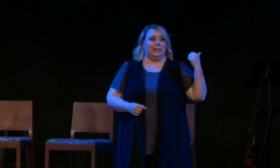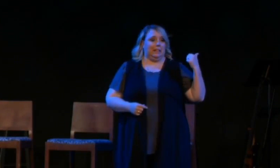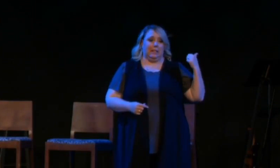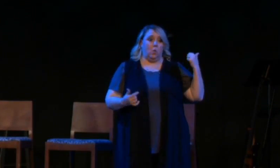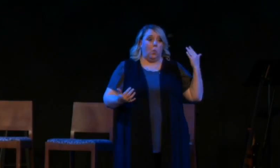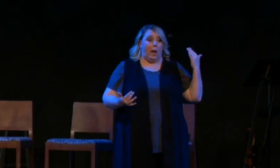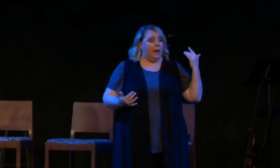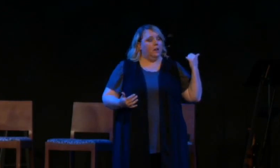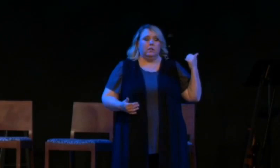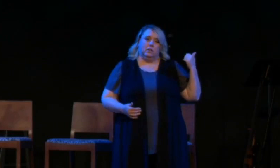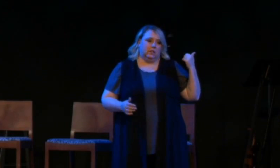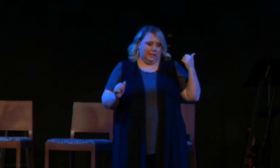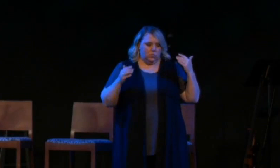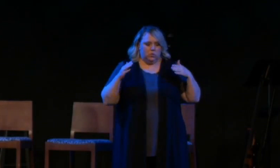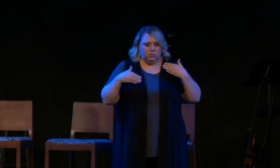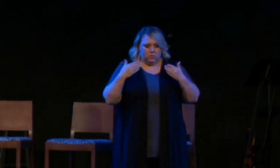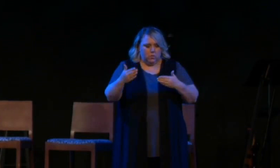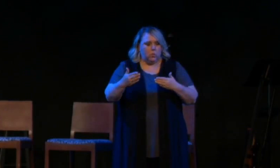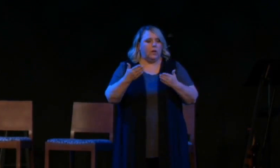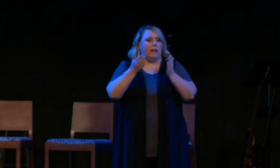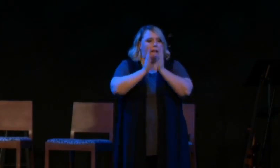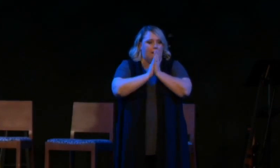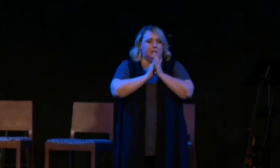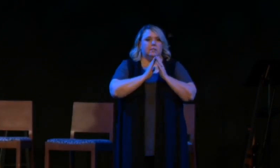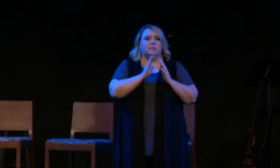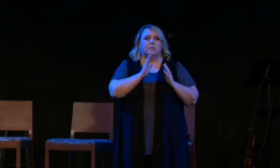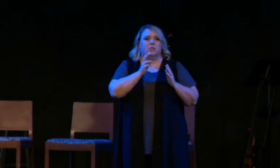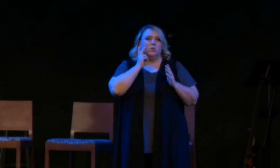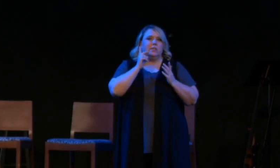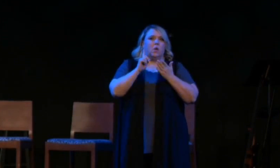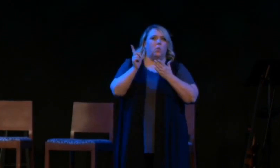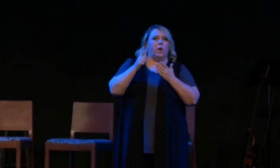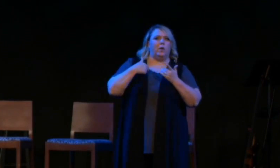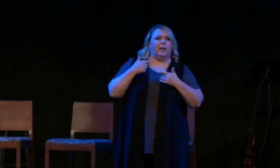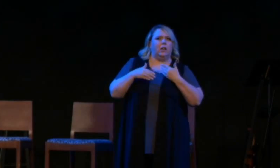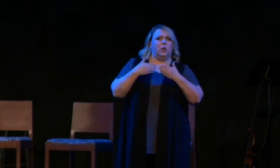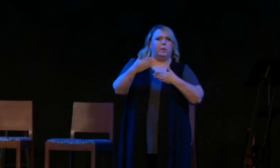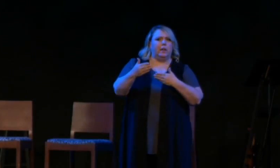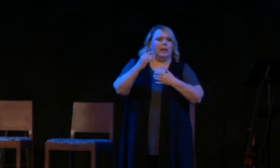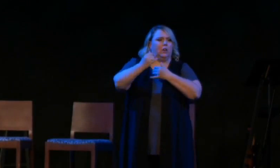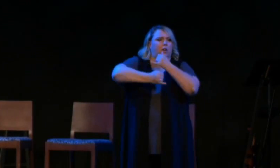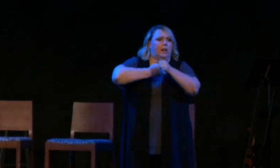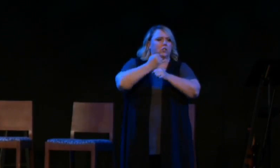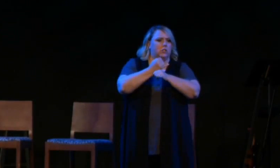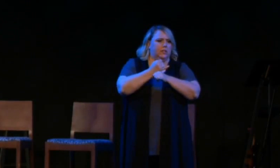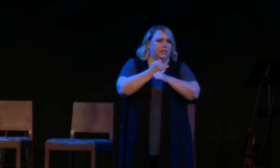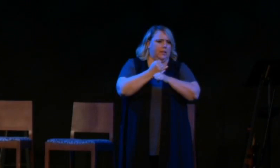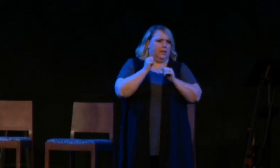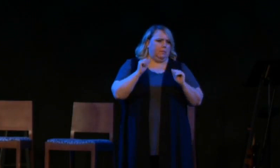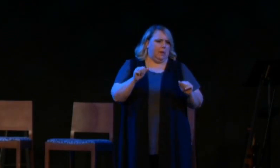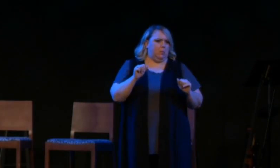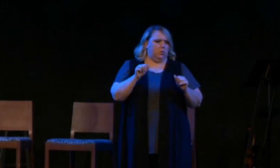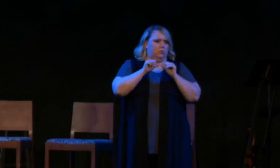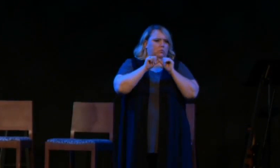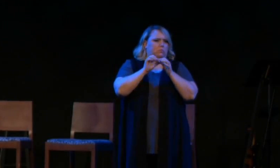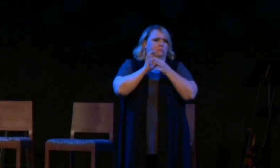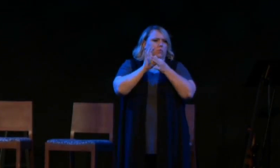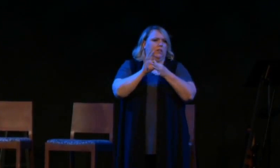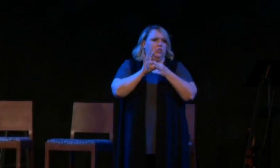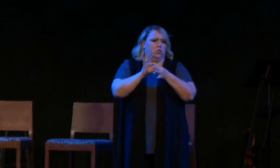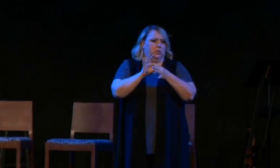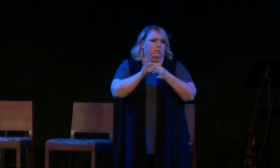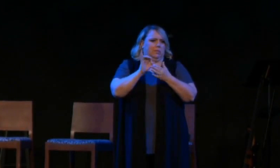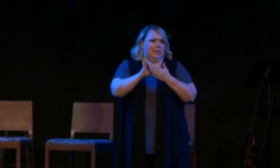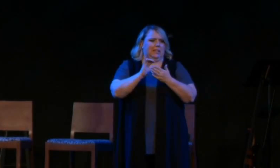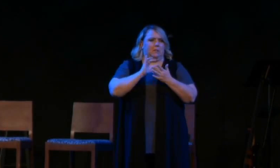waiting. So we'll be asking the international delegates to kind of see where we need to be internationally to be able to stay in relationship. So this is going to be